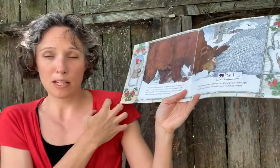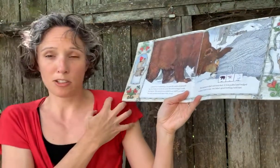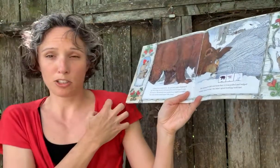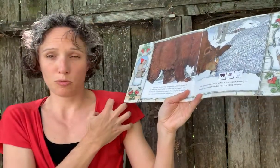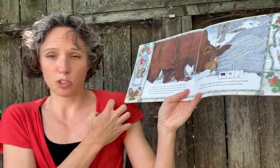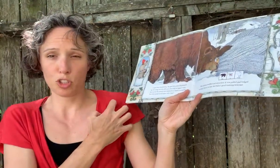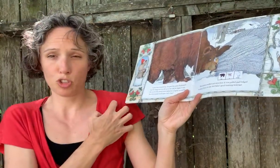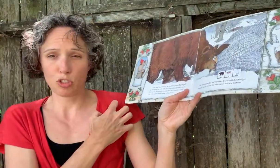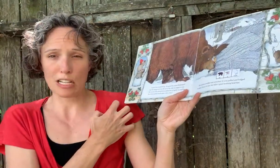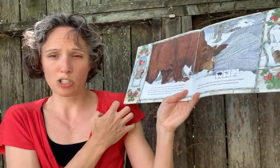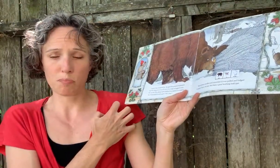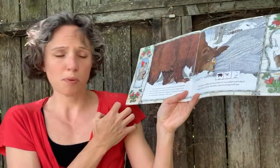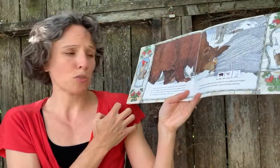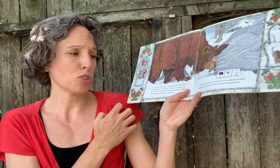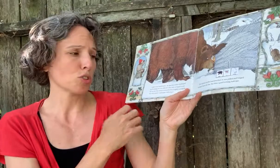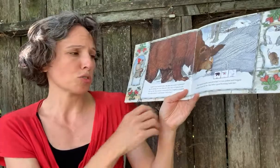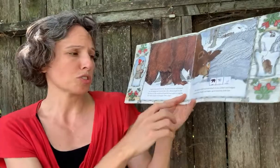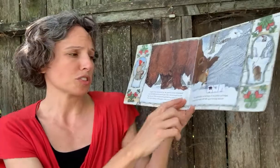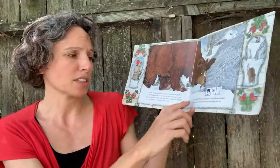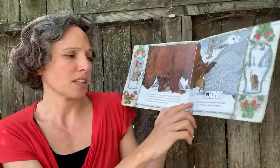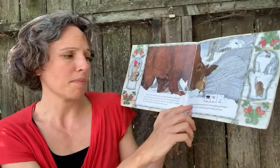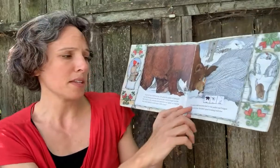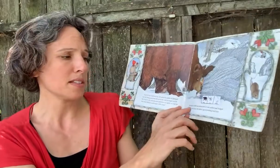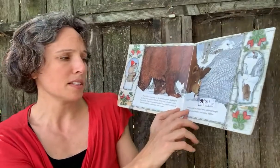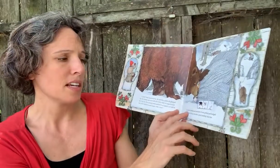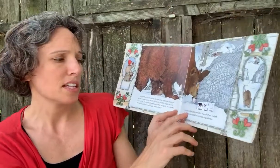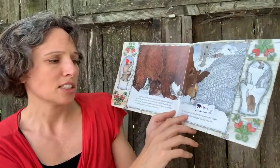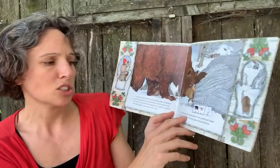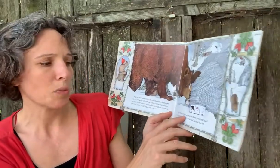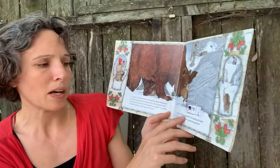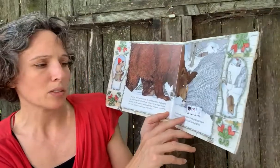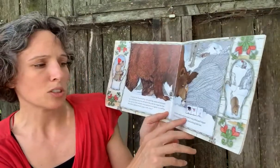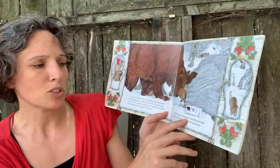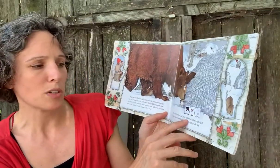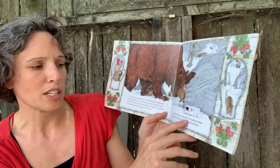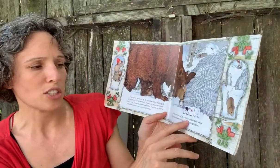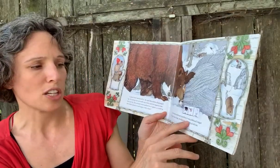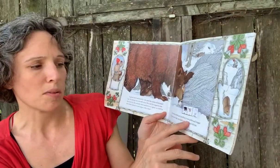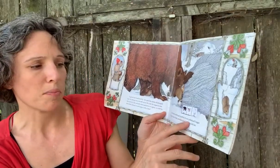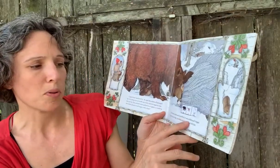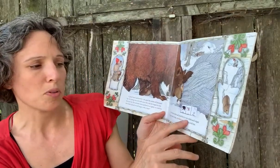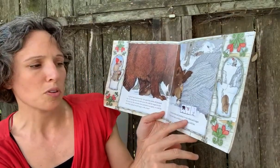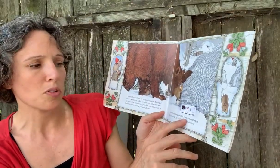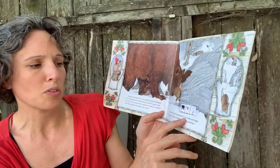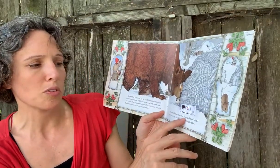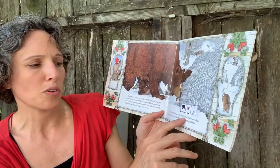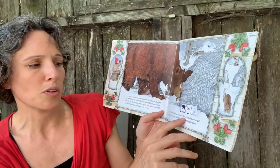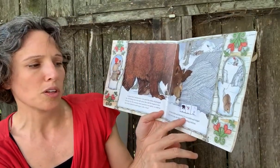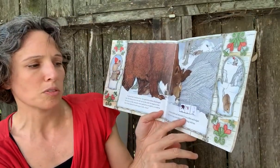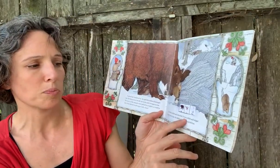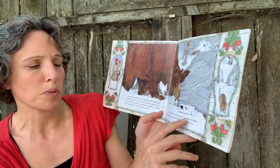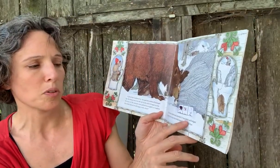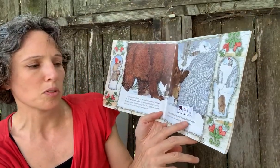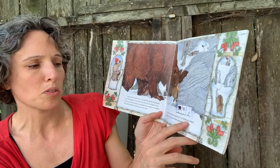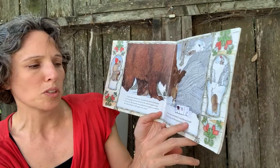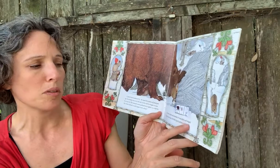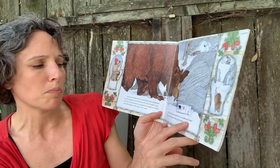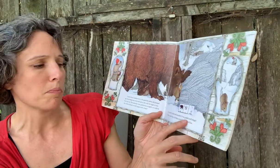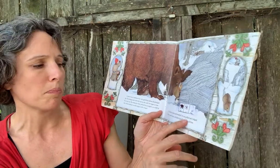Bears were going to scratch her both shoulders. The Mitten swelled and stretched, and it was pulled and